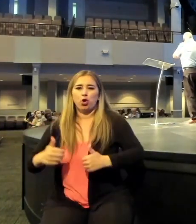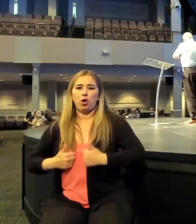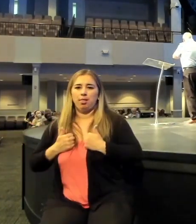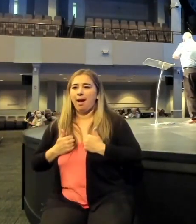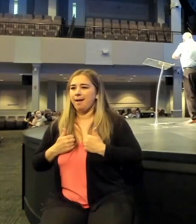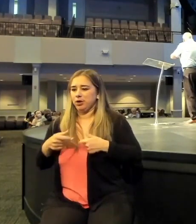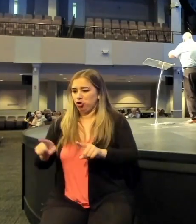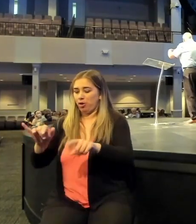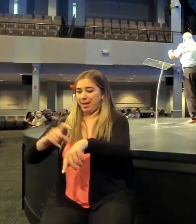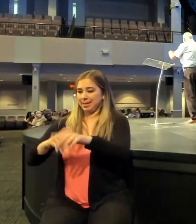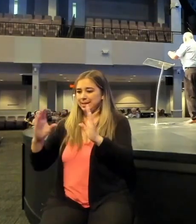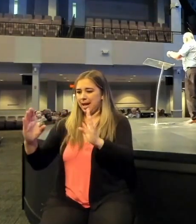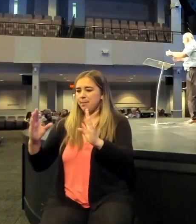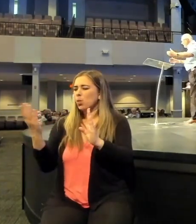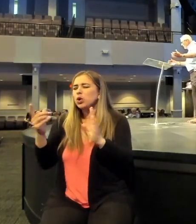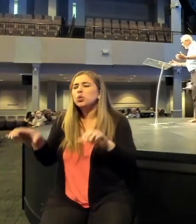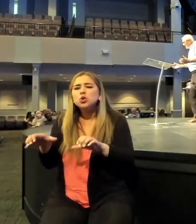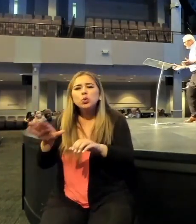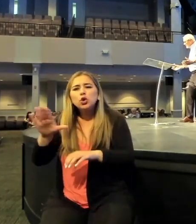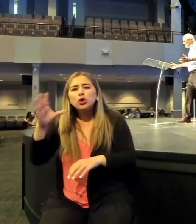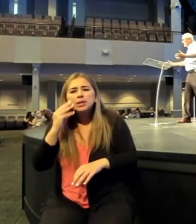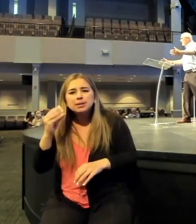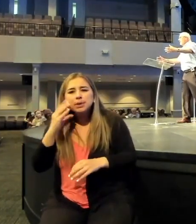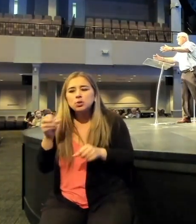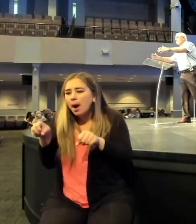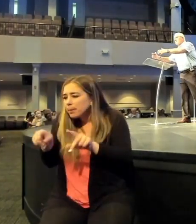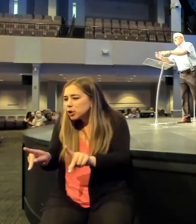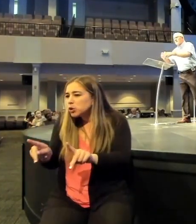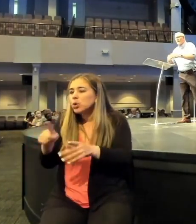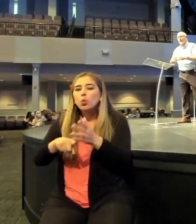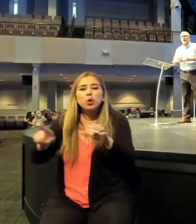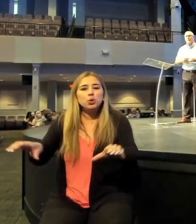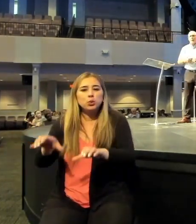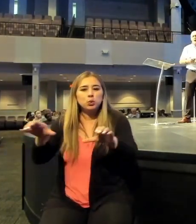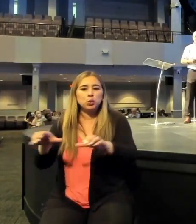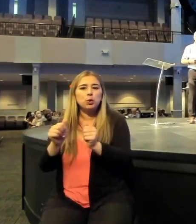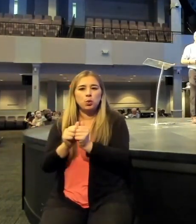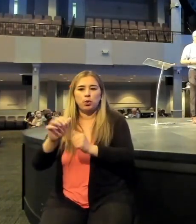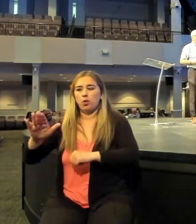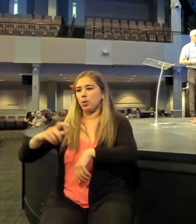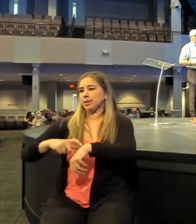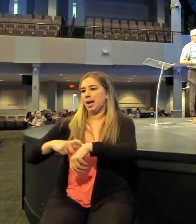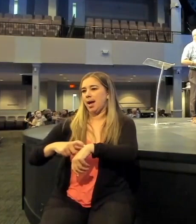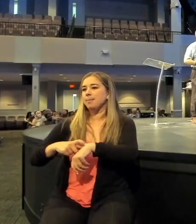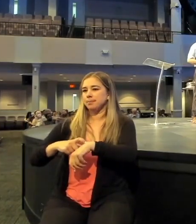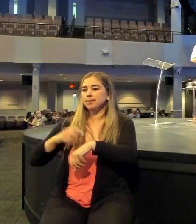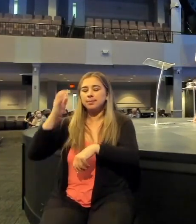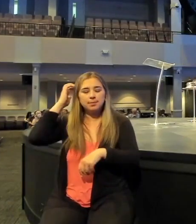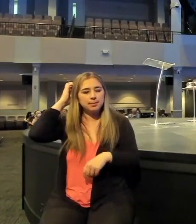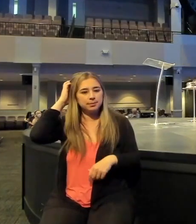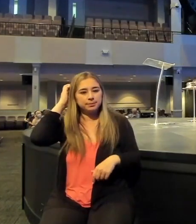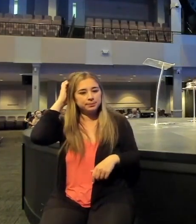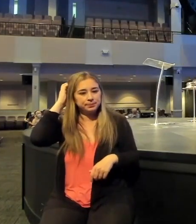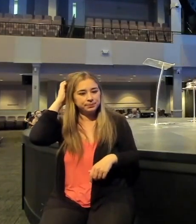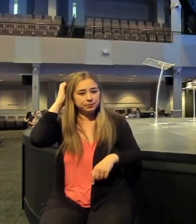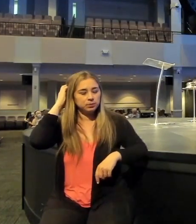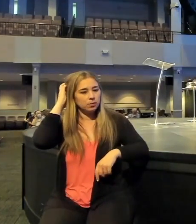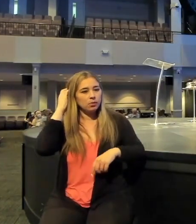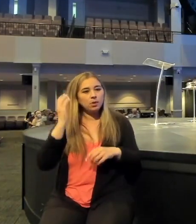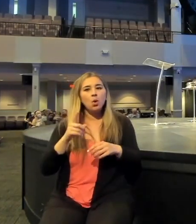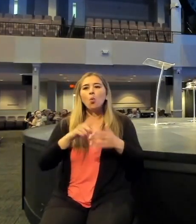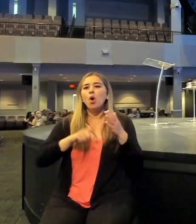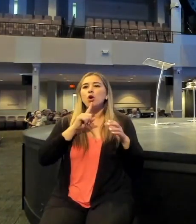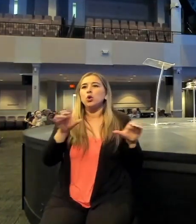the chronology of your time, but what are the experiences that are happening as a part of your life? What are you